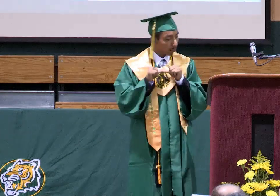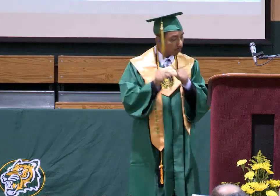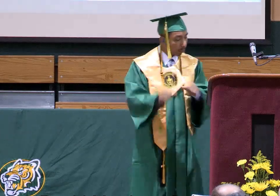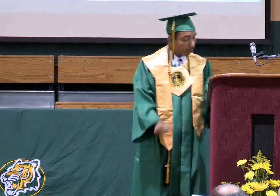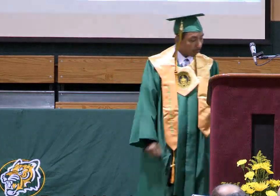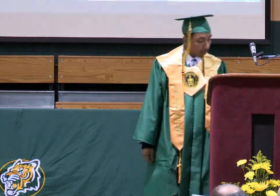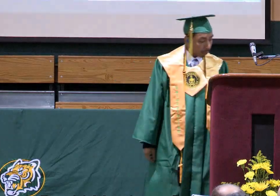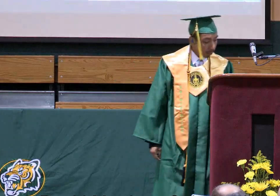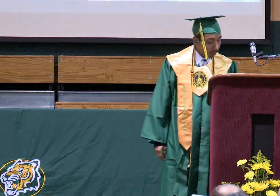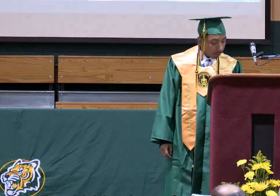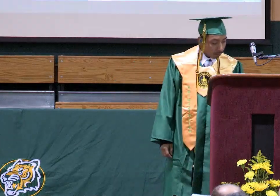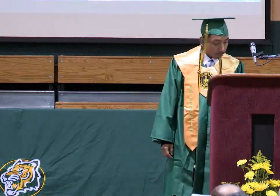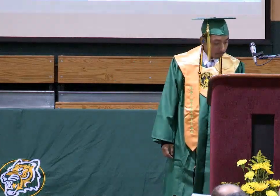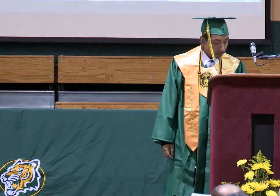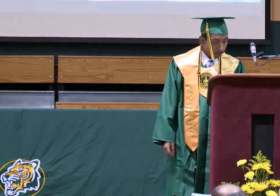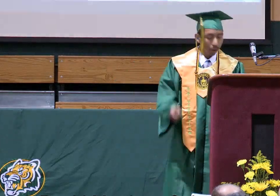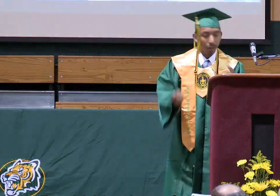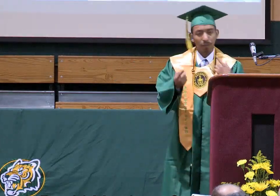Keep going. Don't stop.